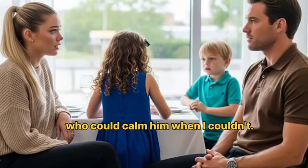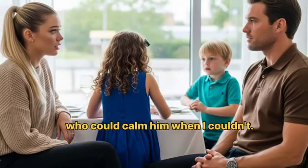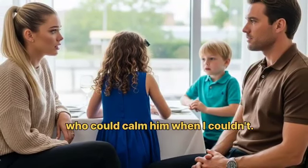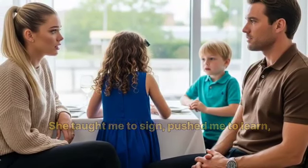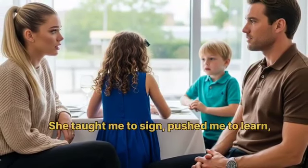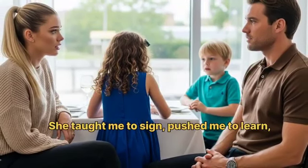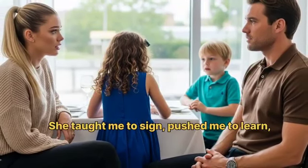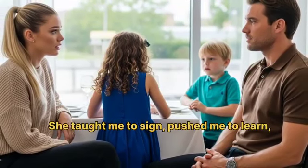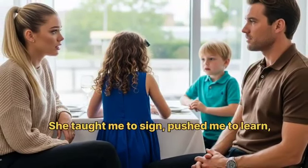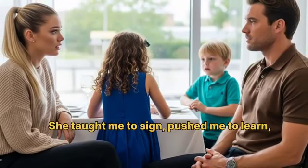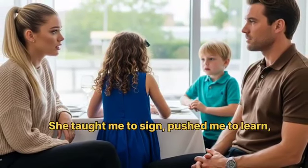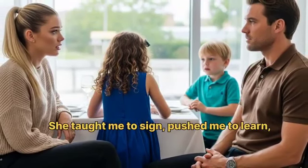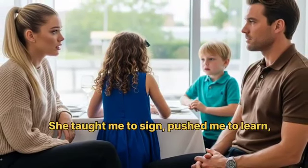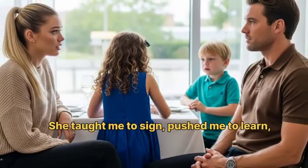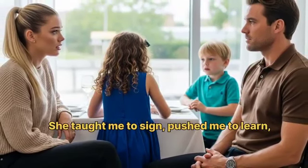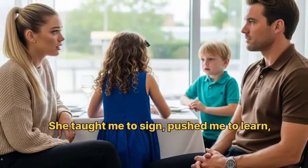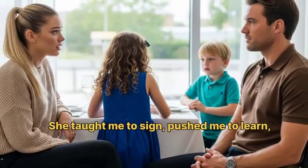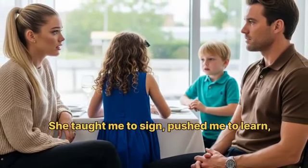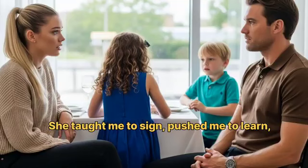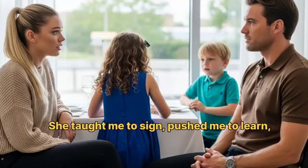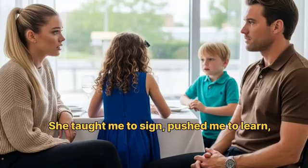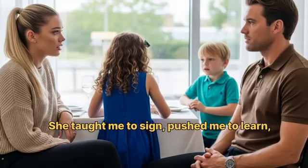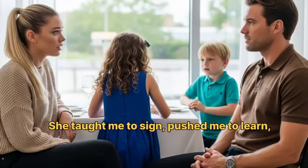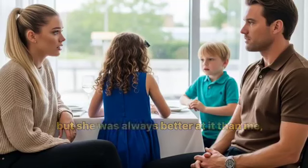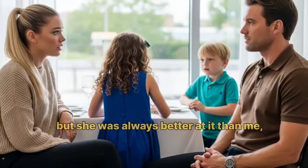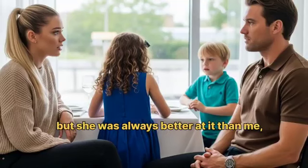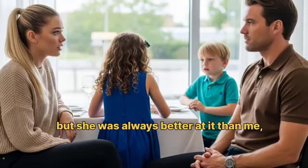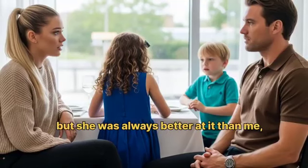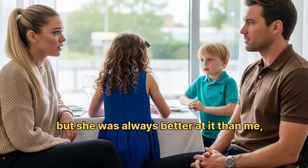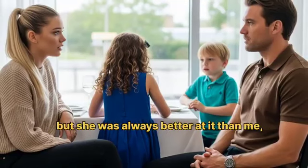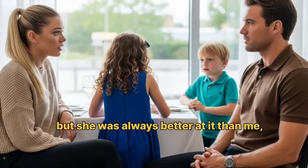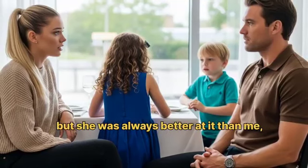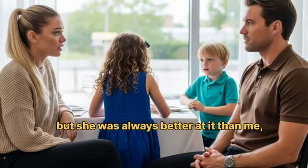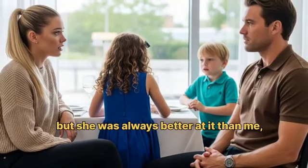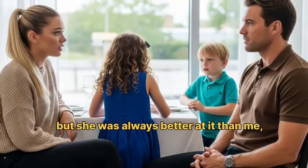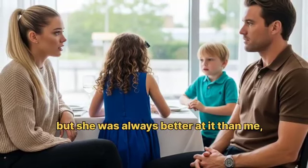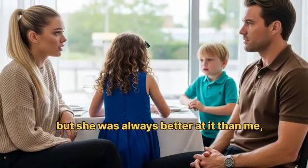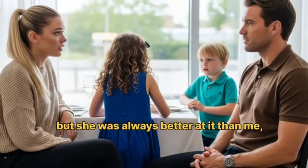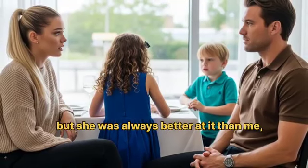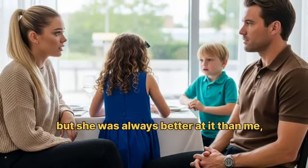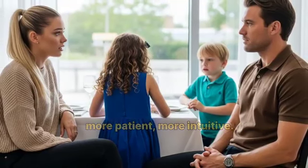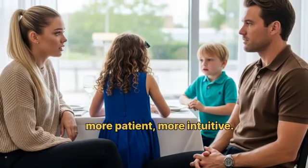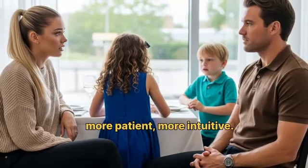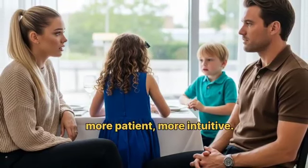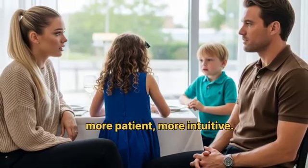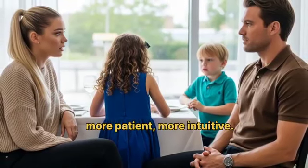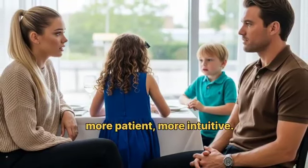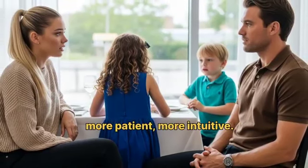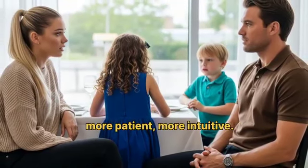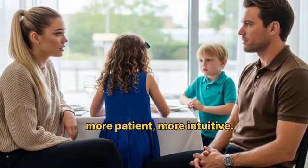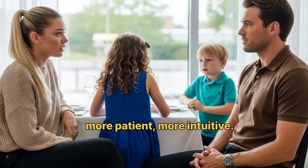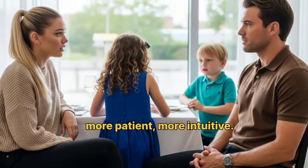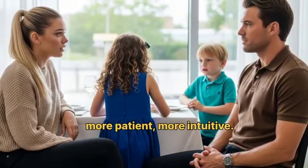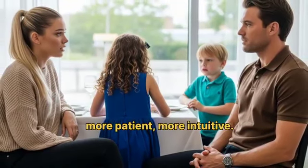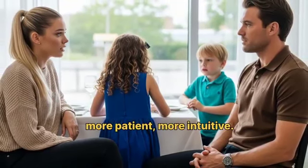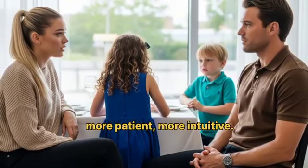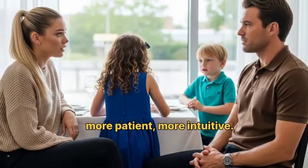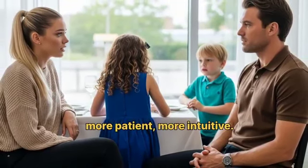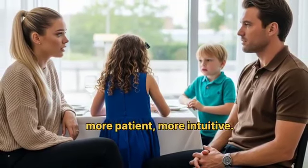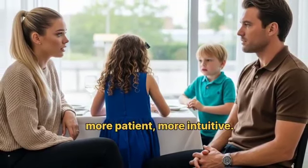She taught me to sign, pushed me to learn, but she was always better at it than me, more patient, more intuitive.